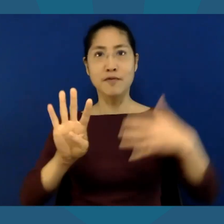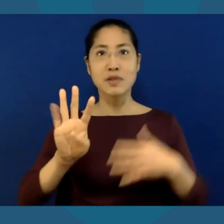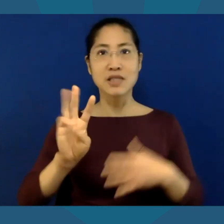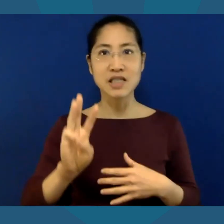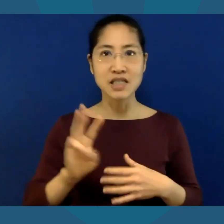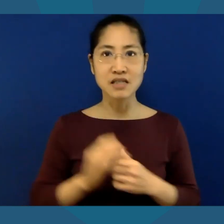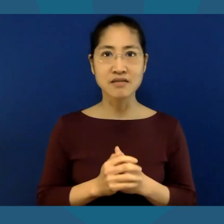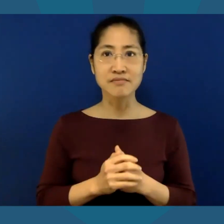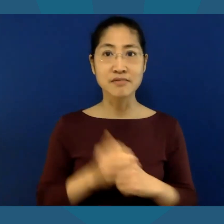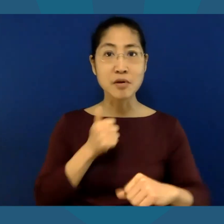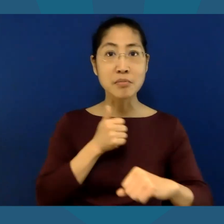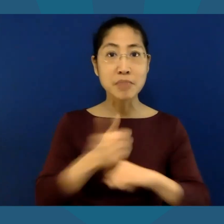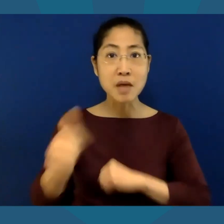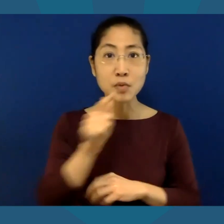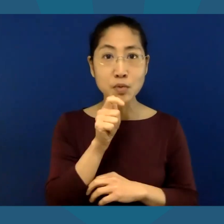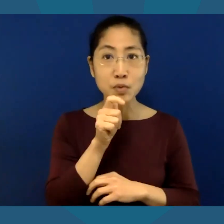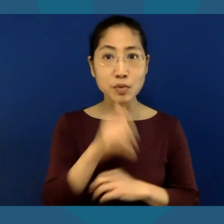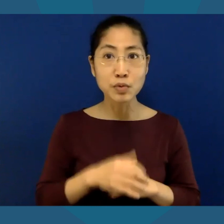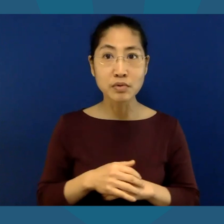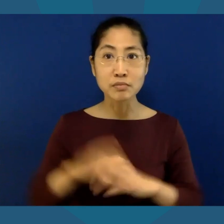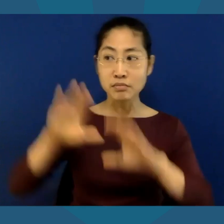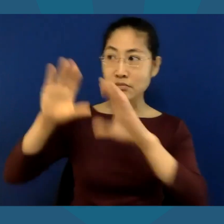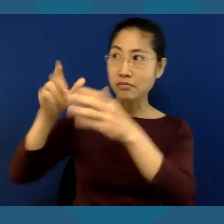states. Today, we're 46th.